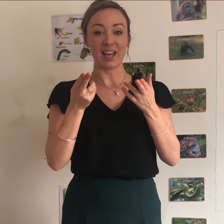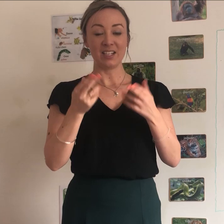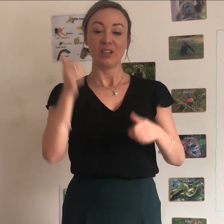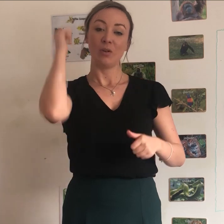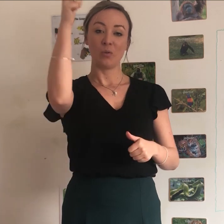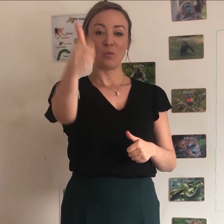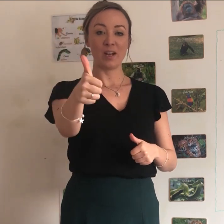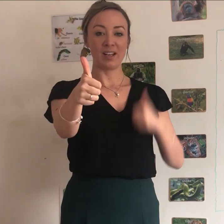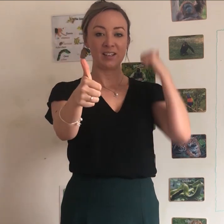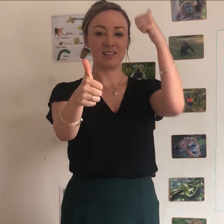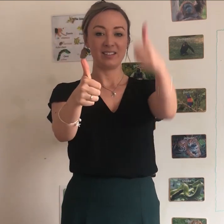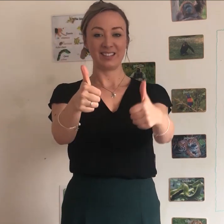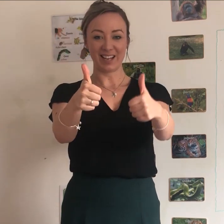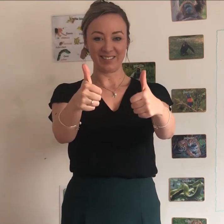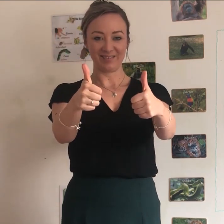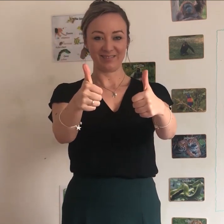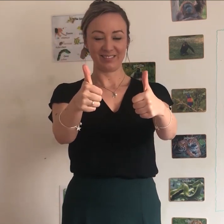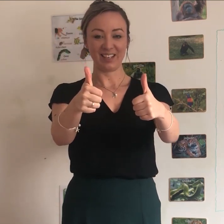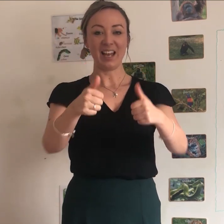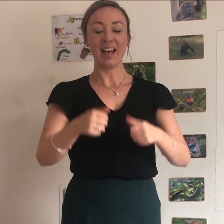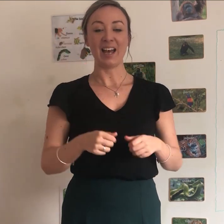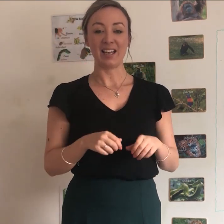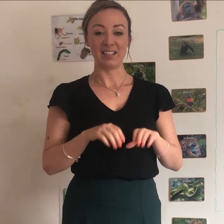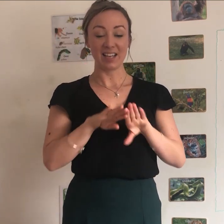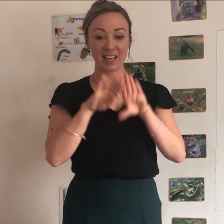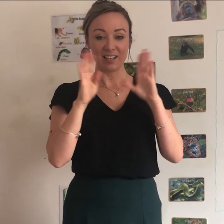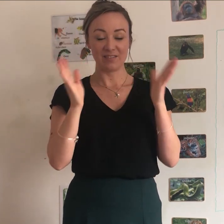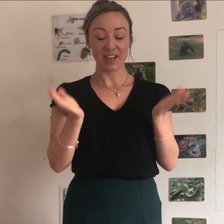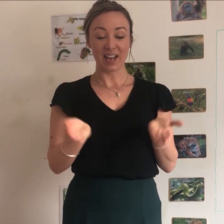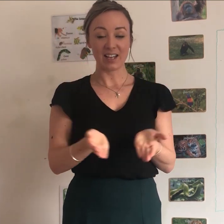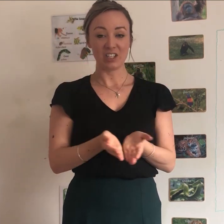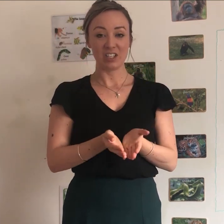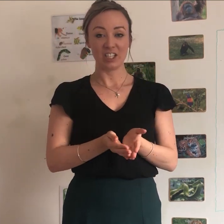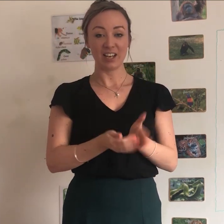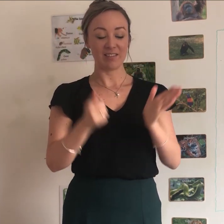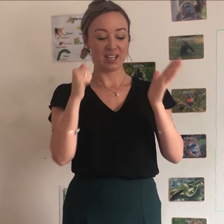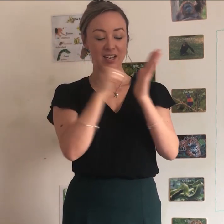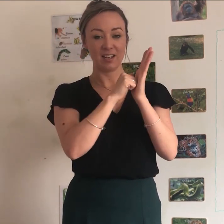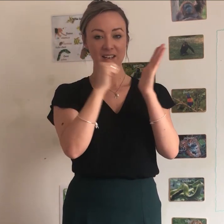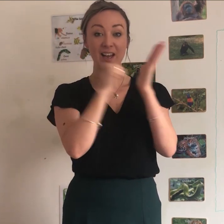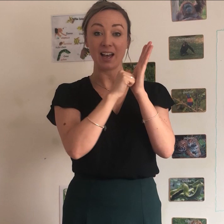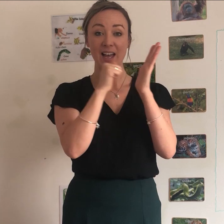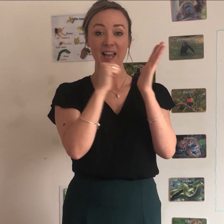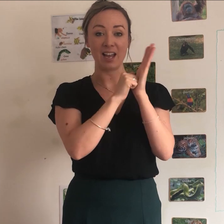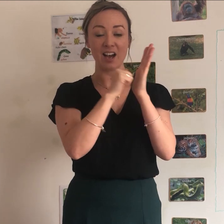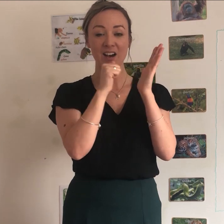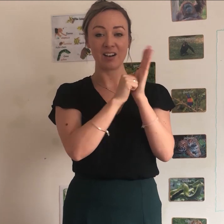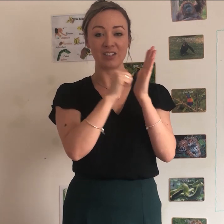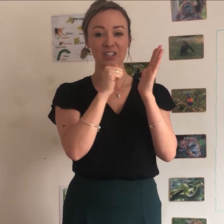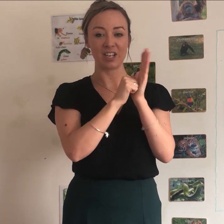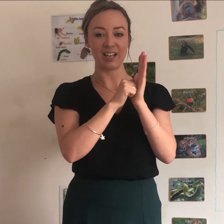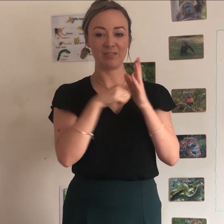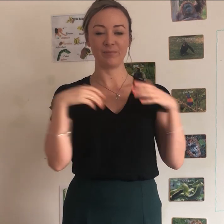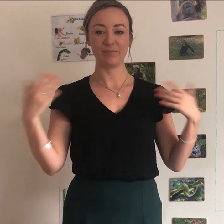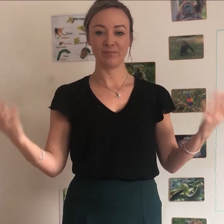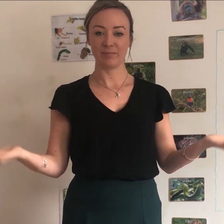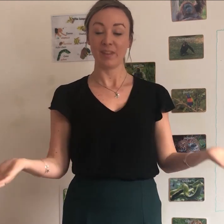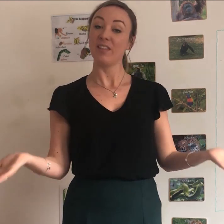said, well done, and gave Achi-Cheri a hard shell.